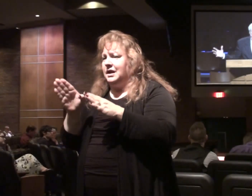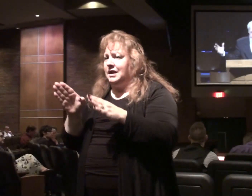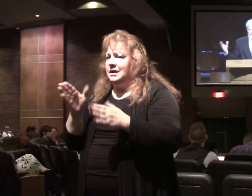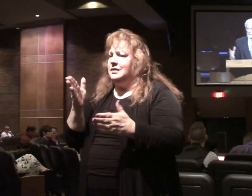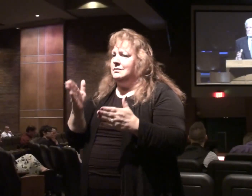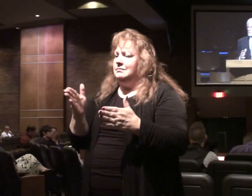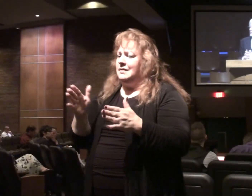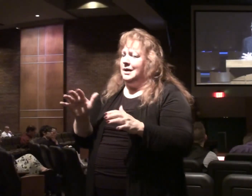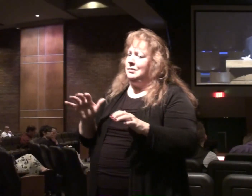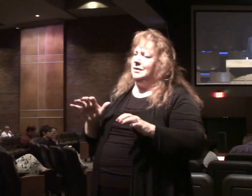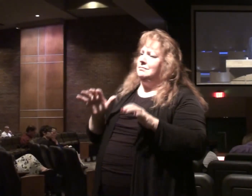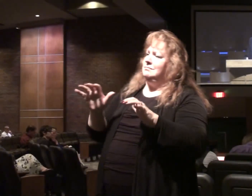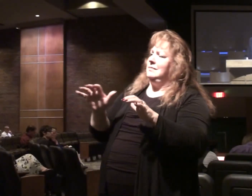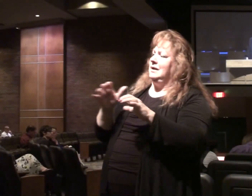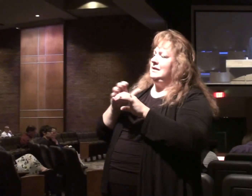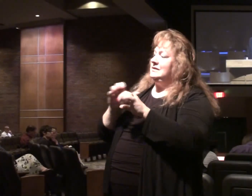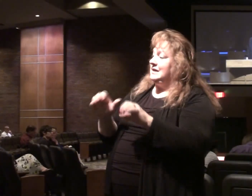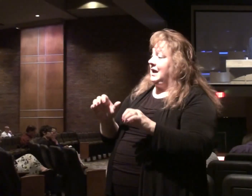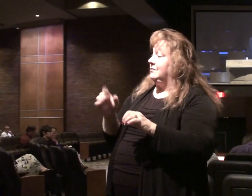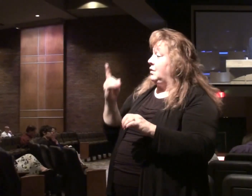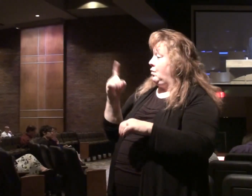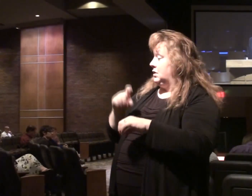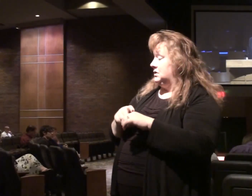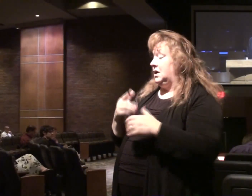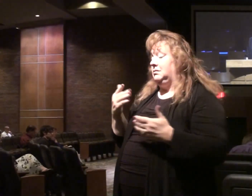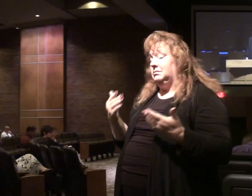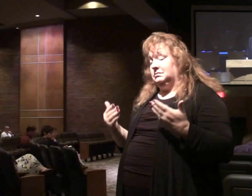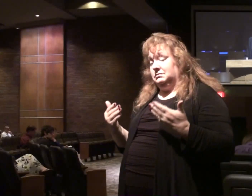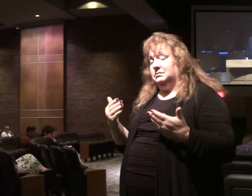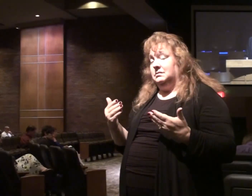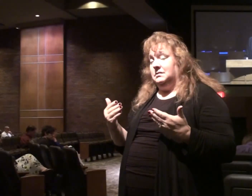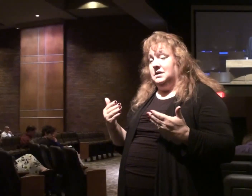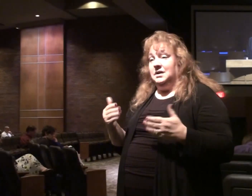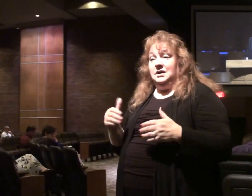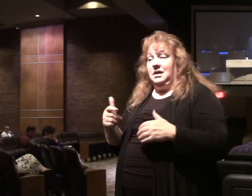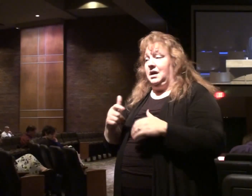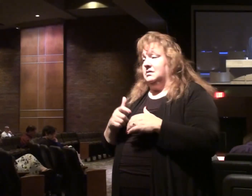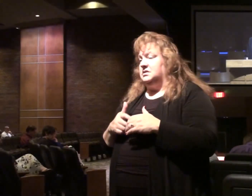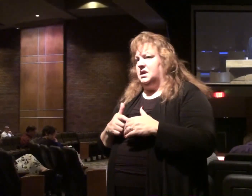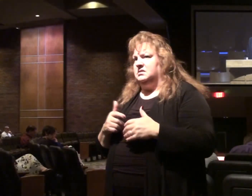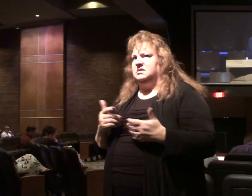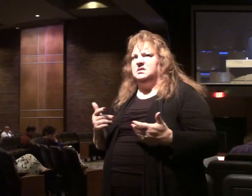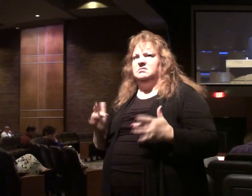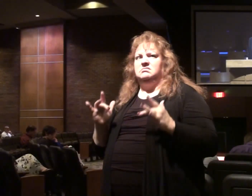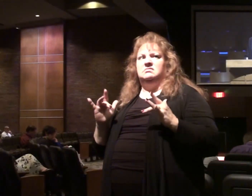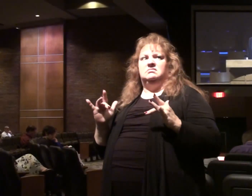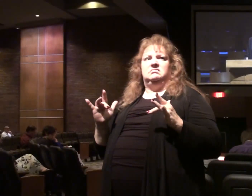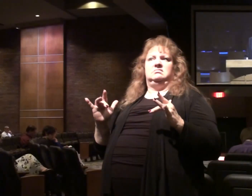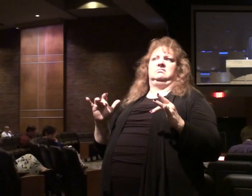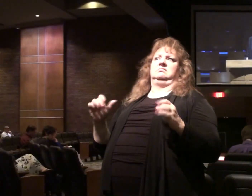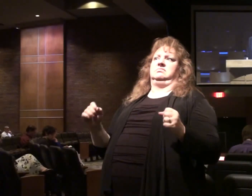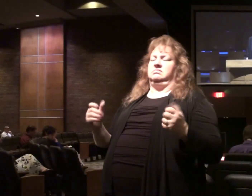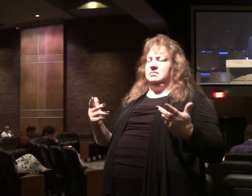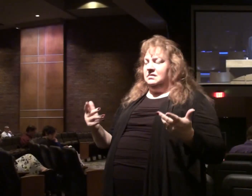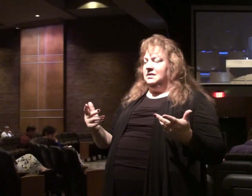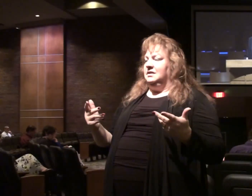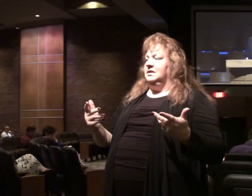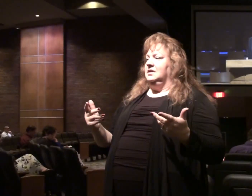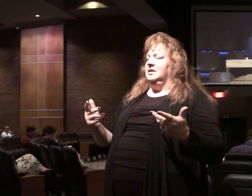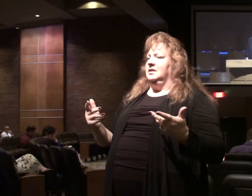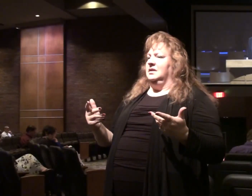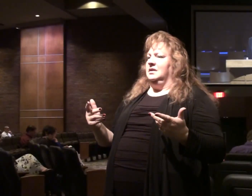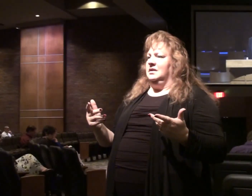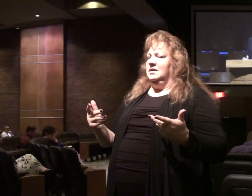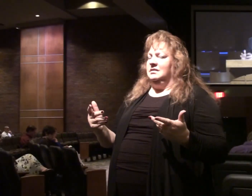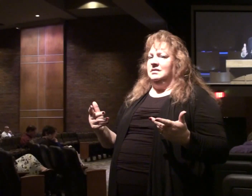be large numbers saved and responsive. Other times it may seem barren. It may seem